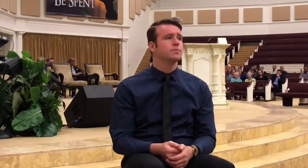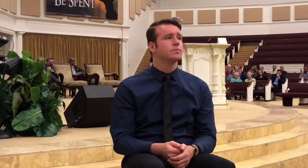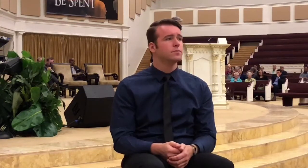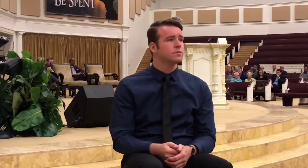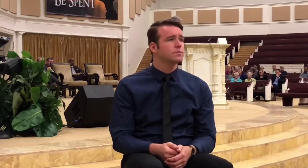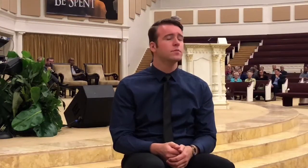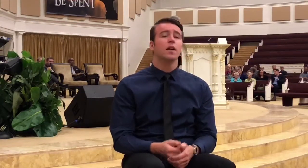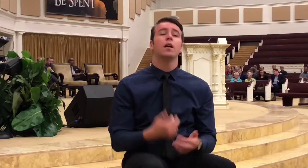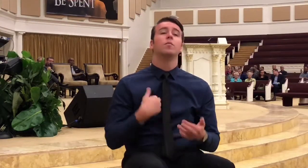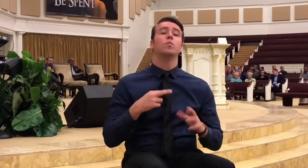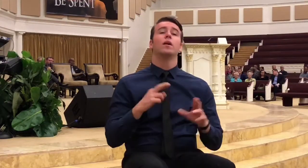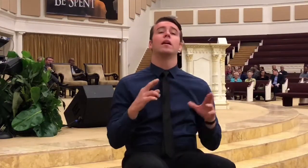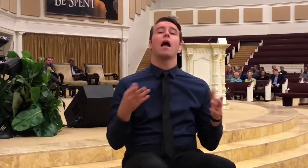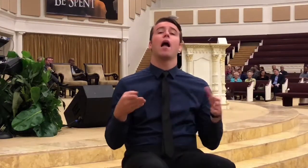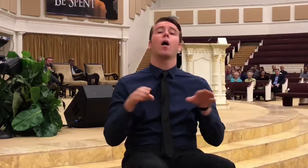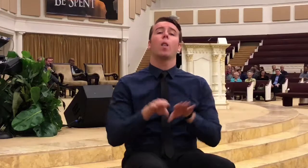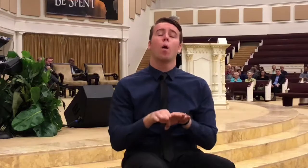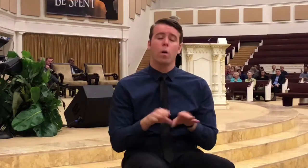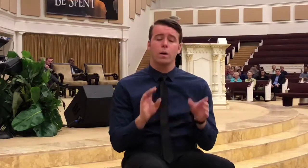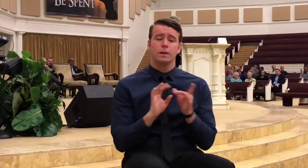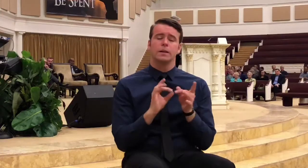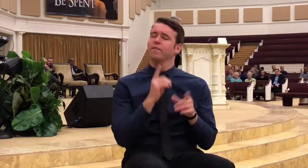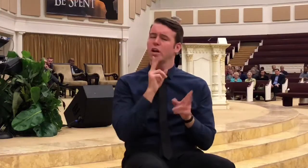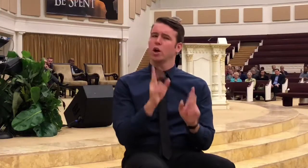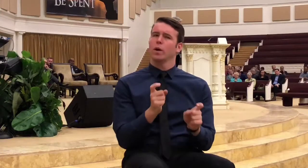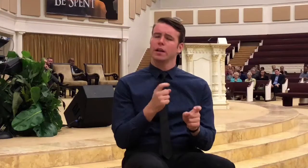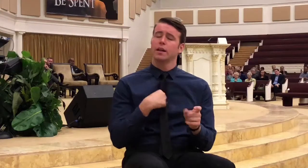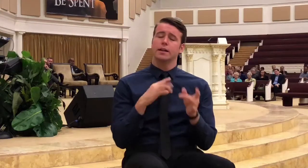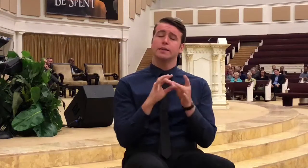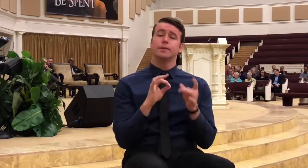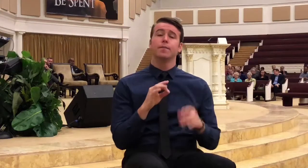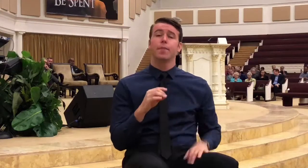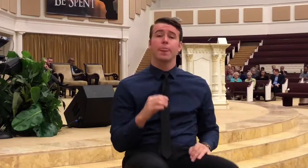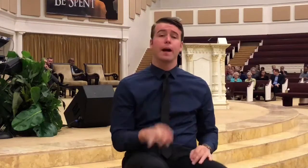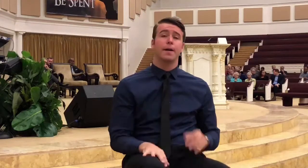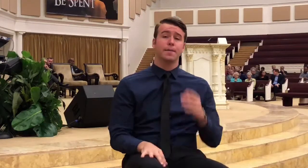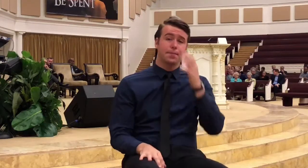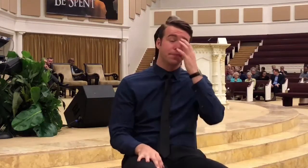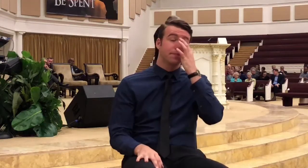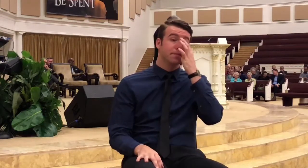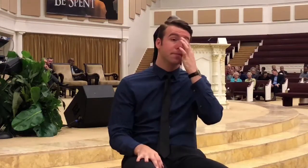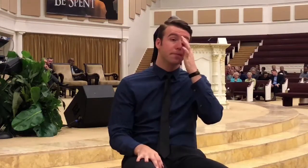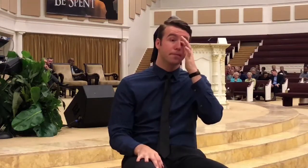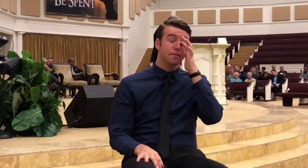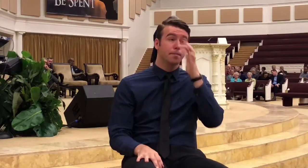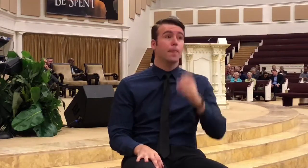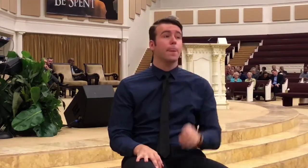Amen. So let me close here very quickly by saying